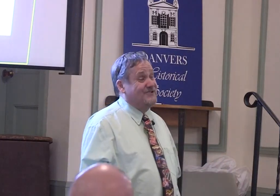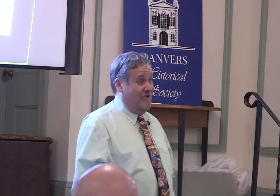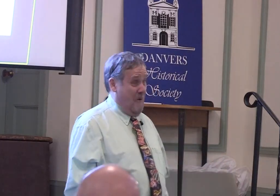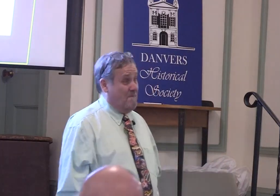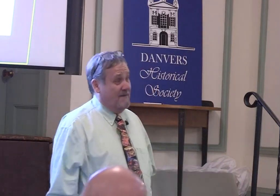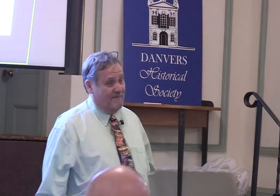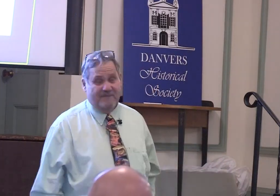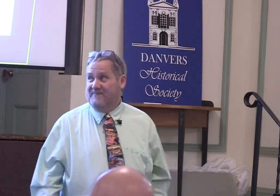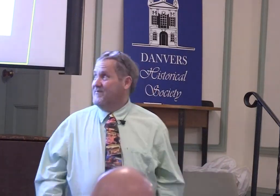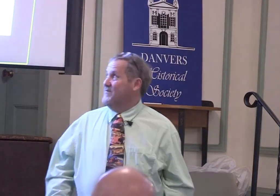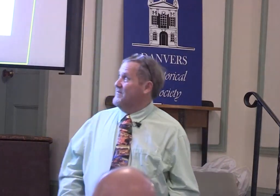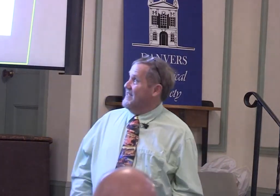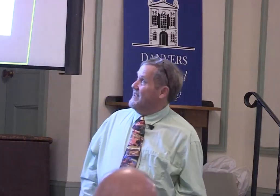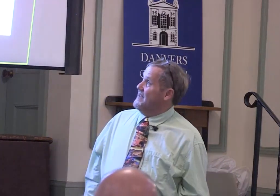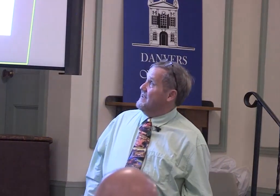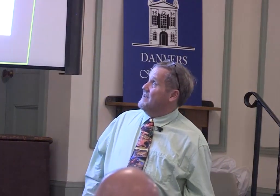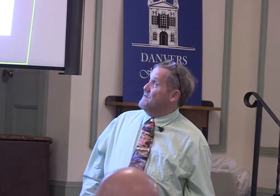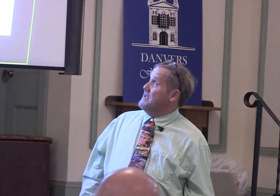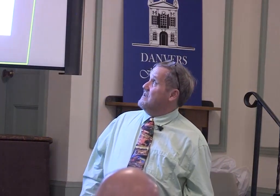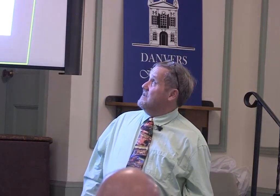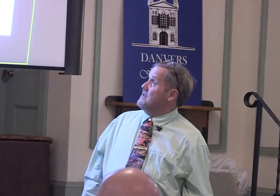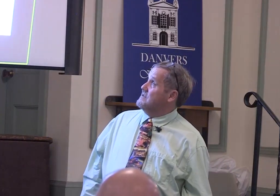a big job.